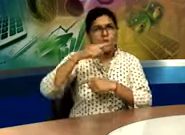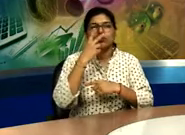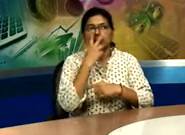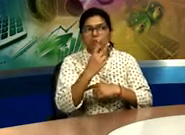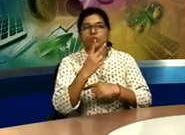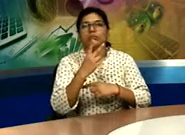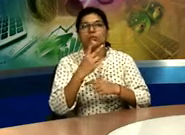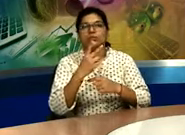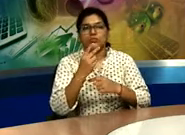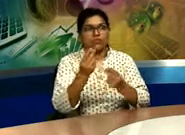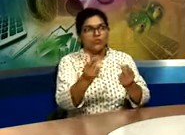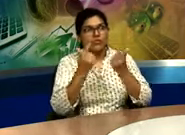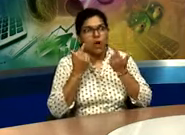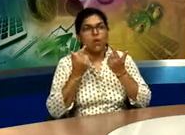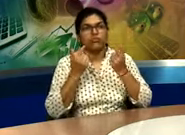is orange.